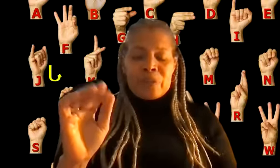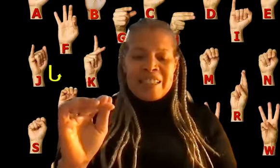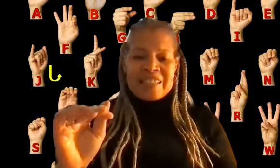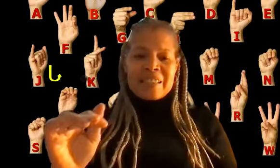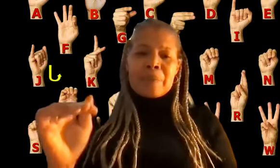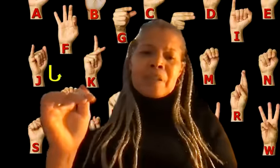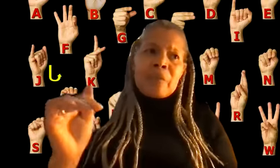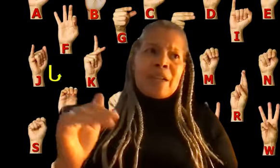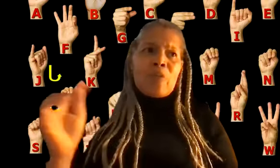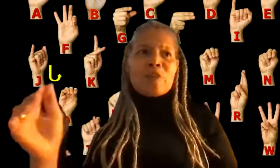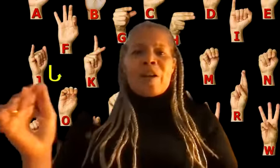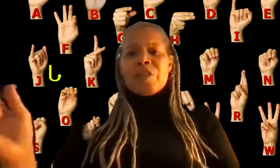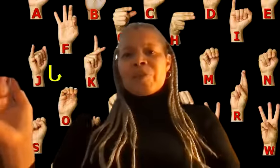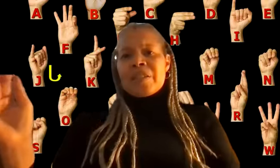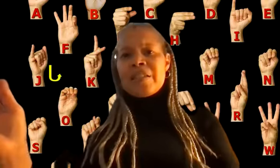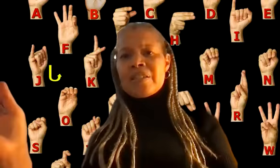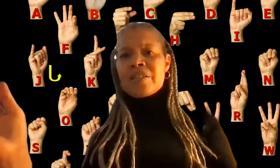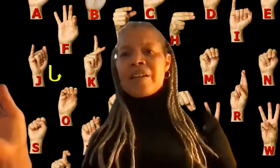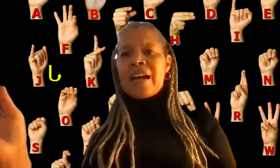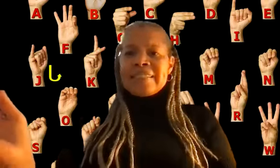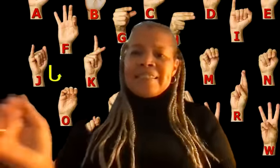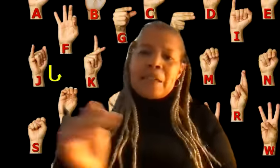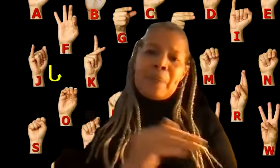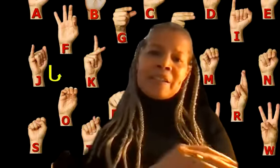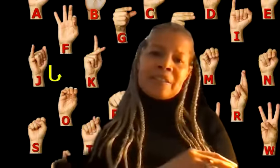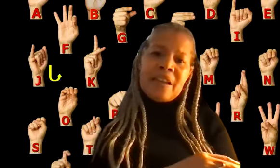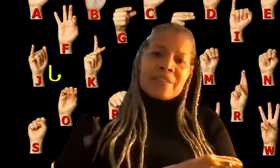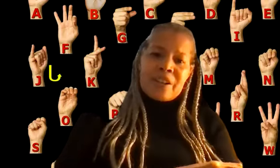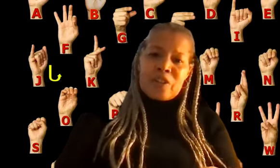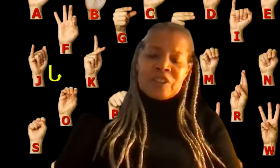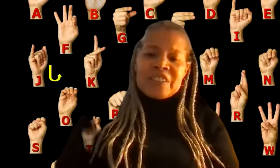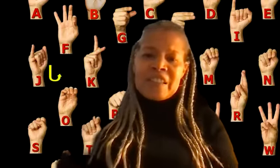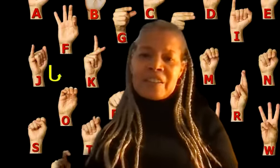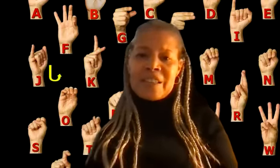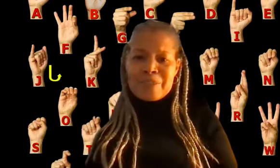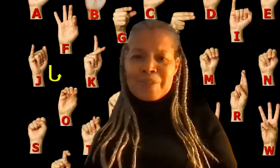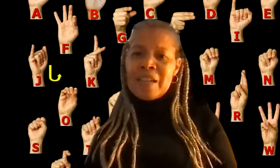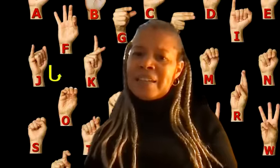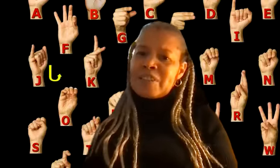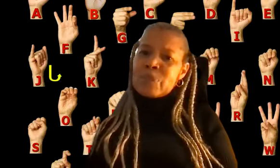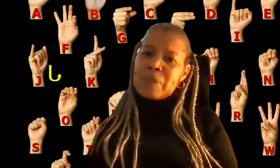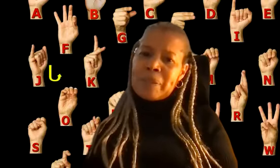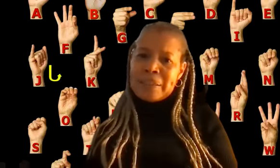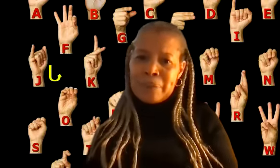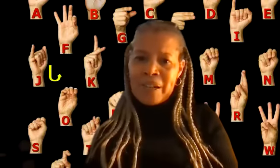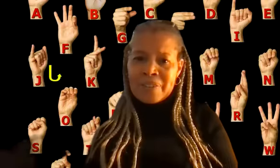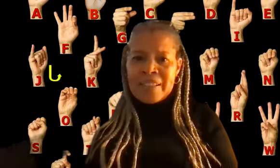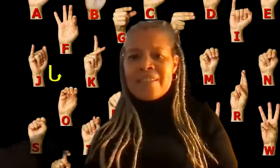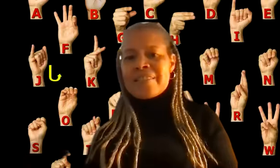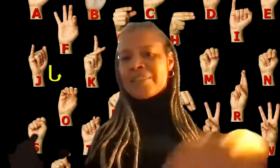the right to say that, but when I watched my husband teach, I see the impact he has across the entire classroom, not just with the black and brown kids, not